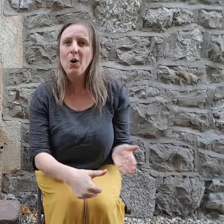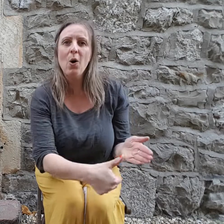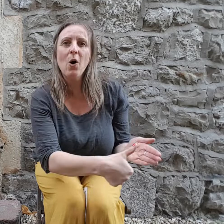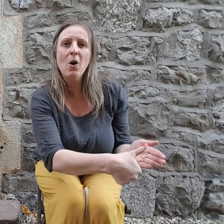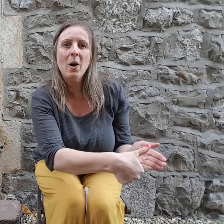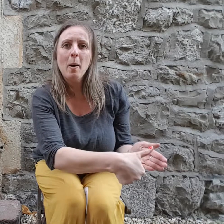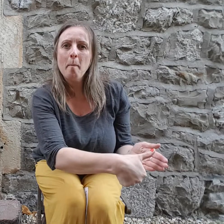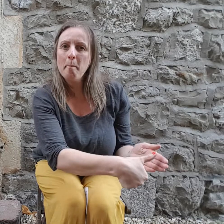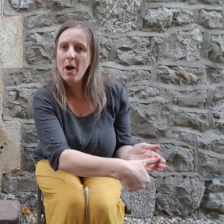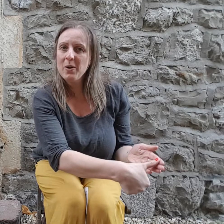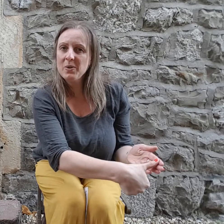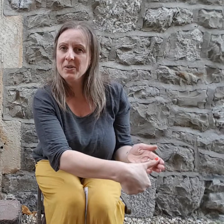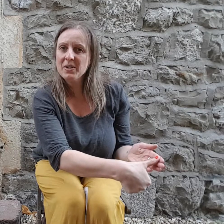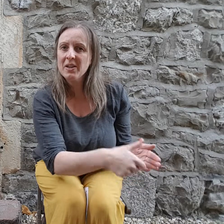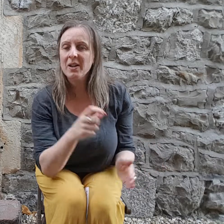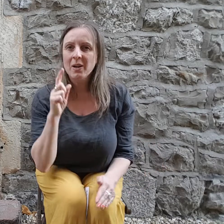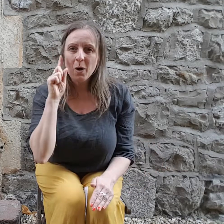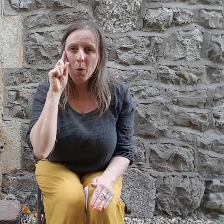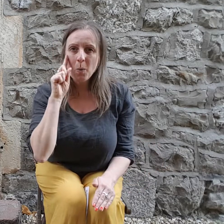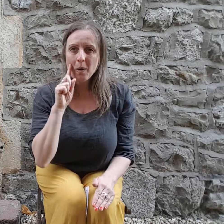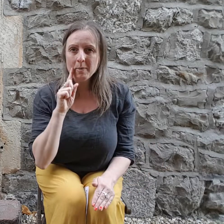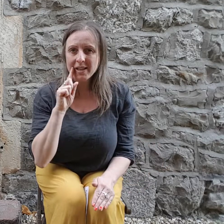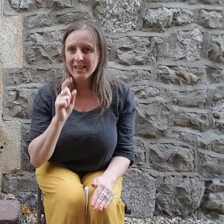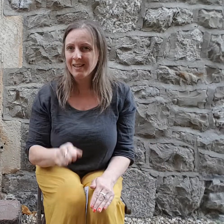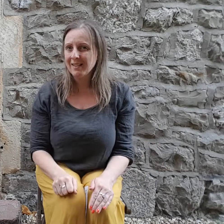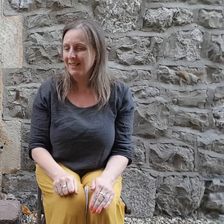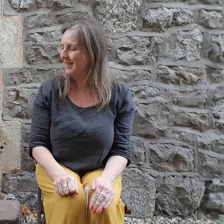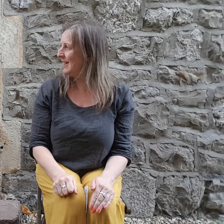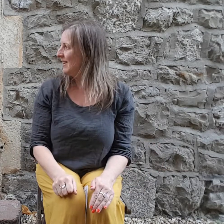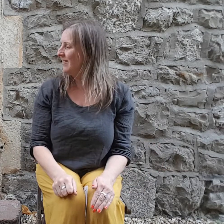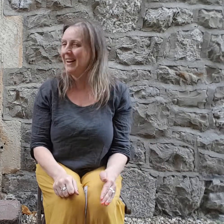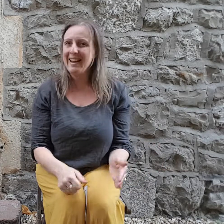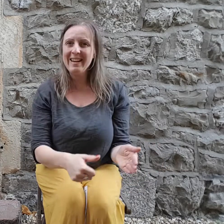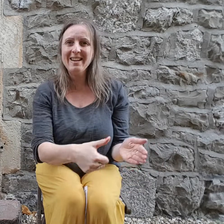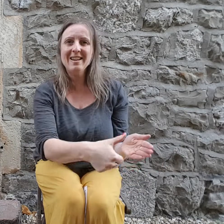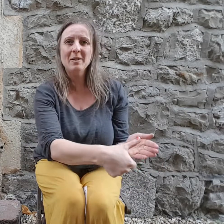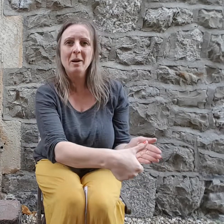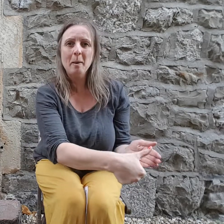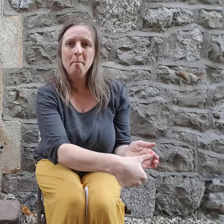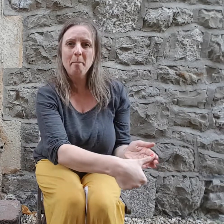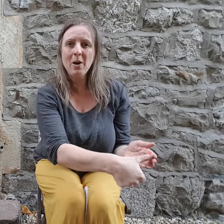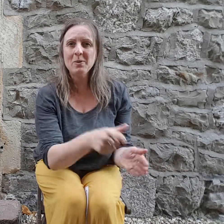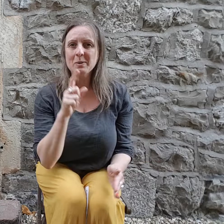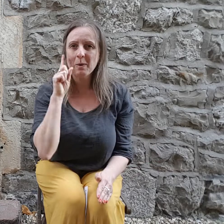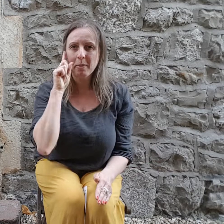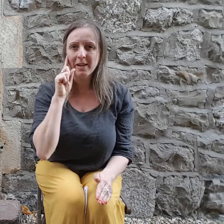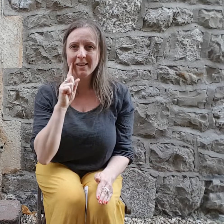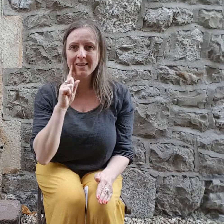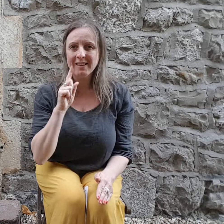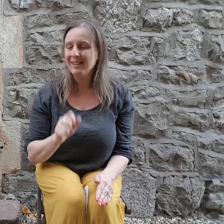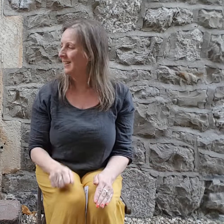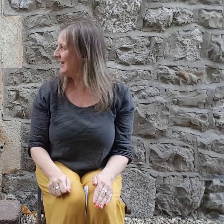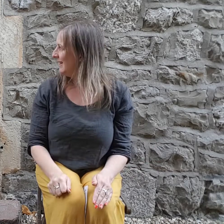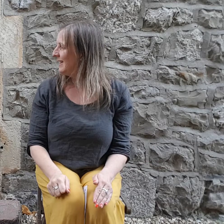Or post. Postwoman. Woman. Really good. Postwoman. What did I